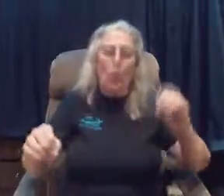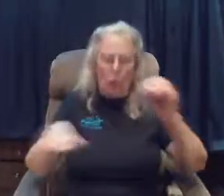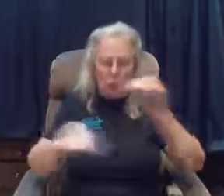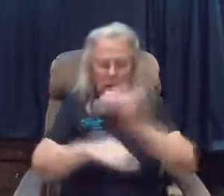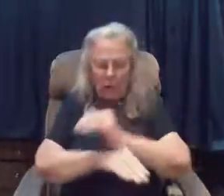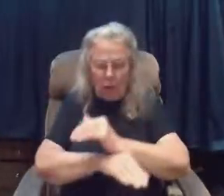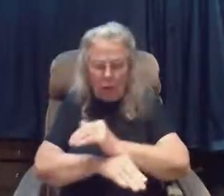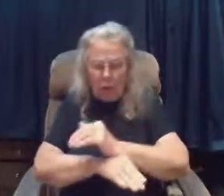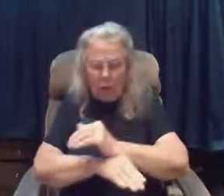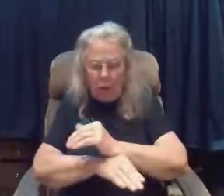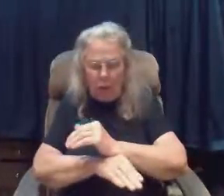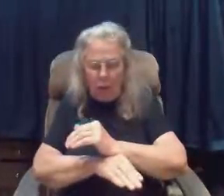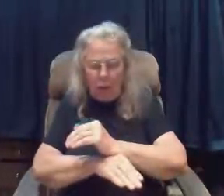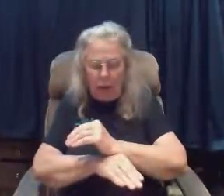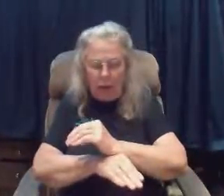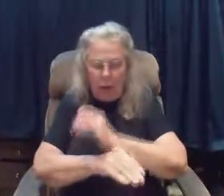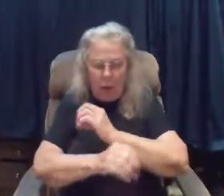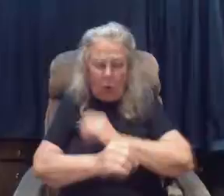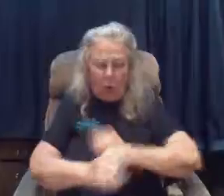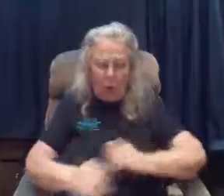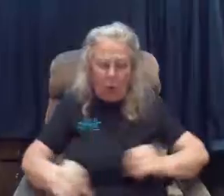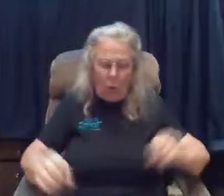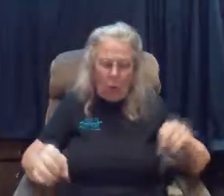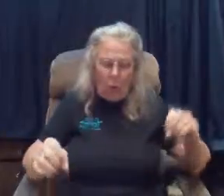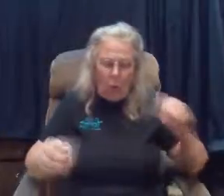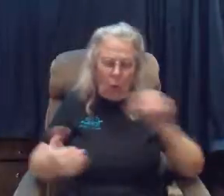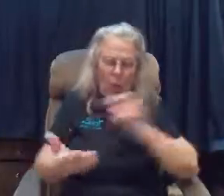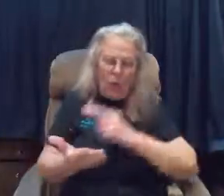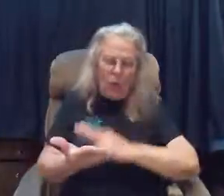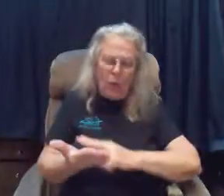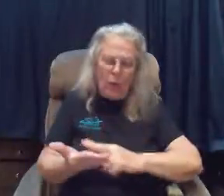oh, night, oh,